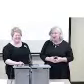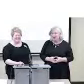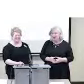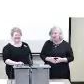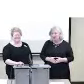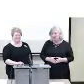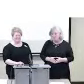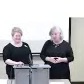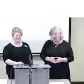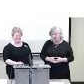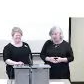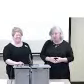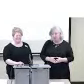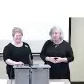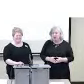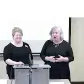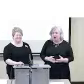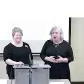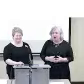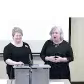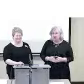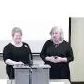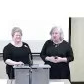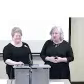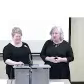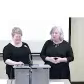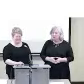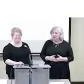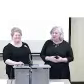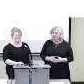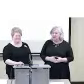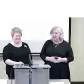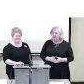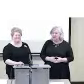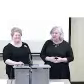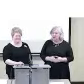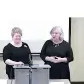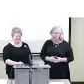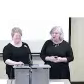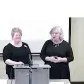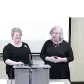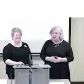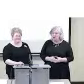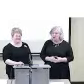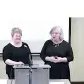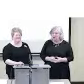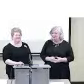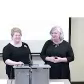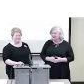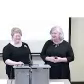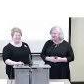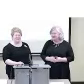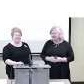have been in a trio program at your school upward bound is a trio program while at the college level there are also trio programs